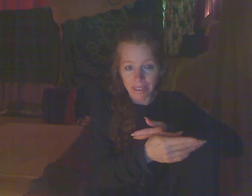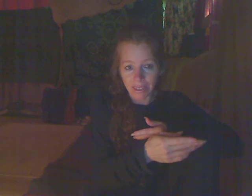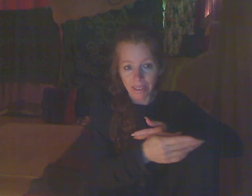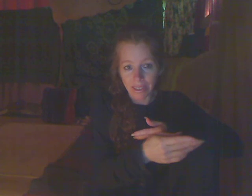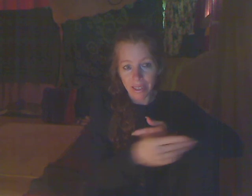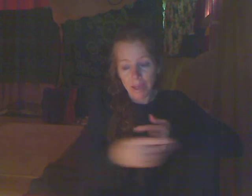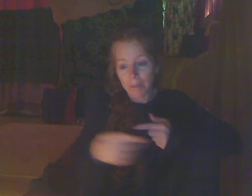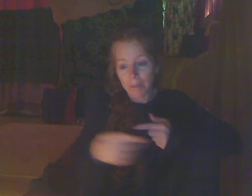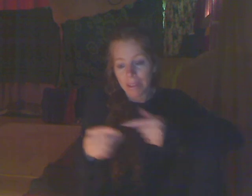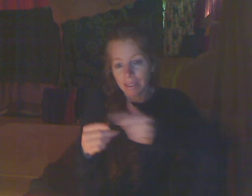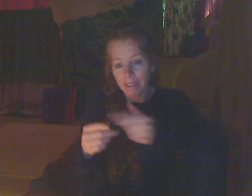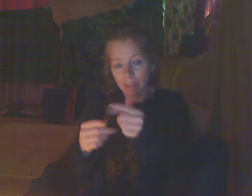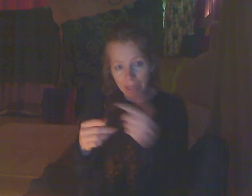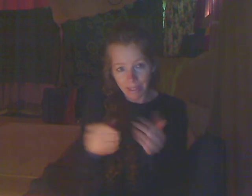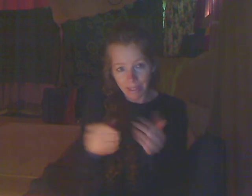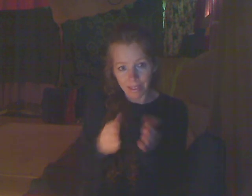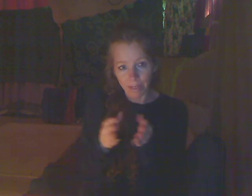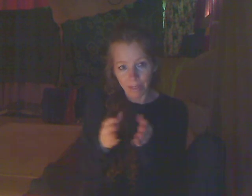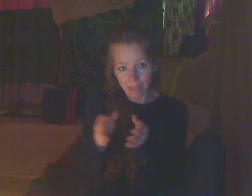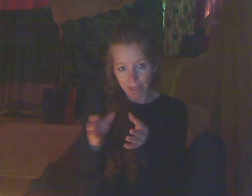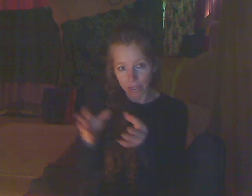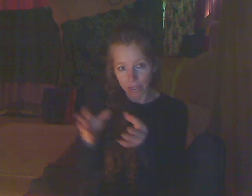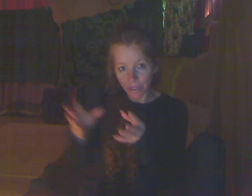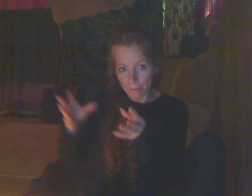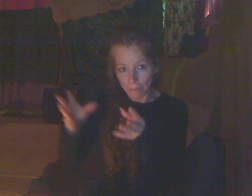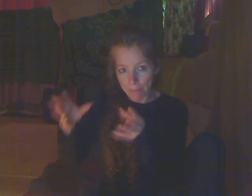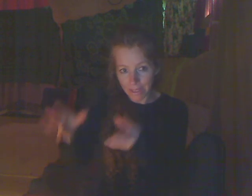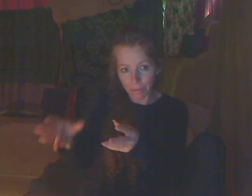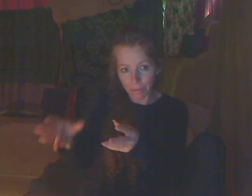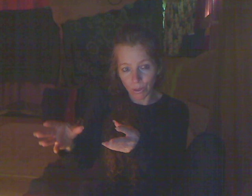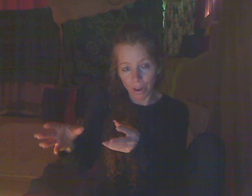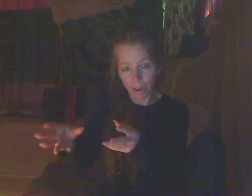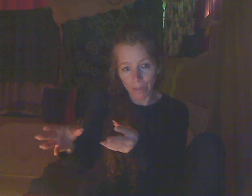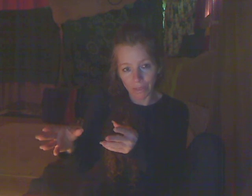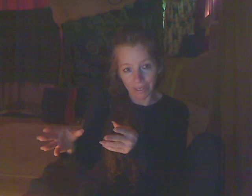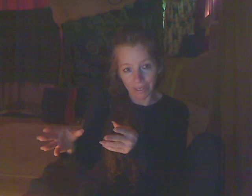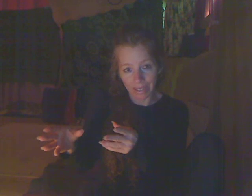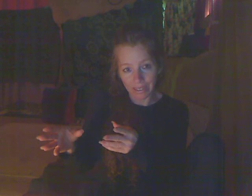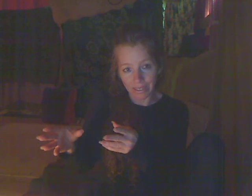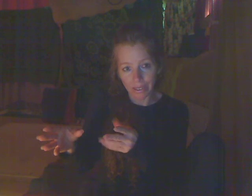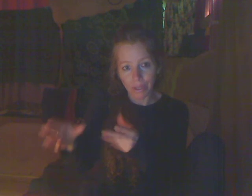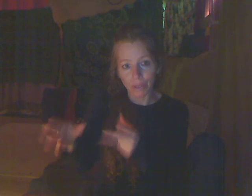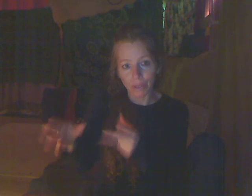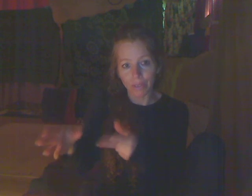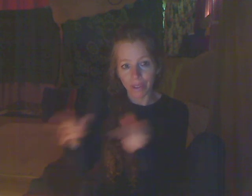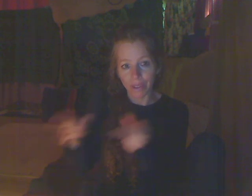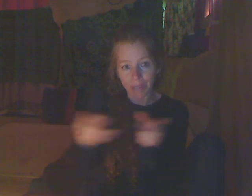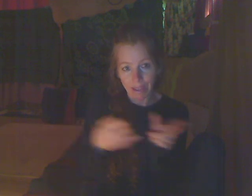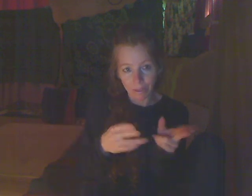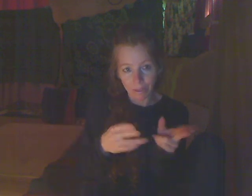existence because, because they have such massive requirements for land over other cows.